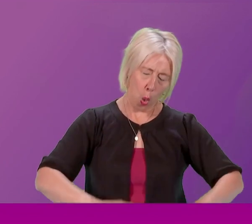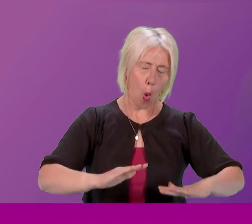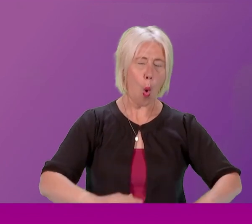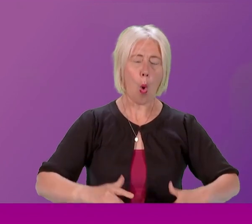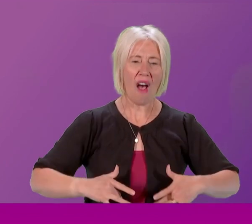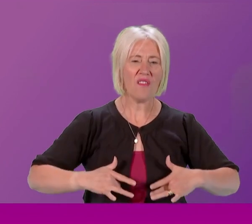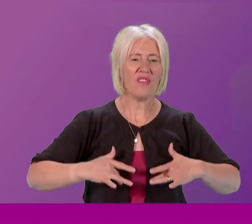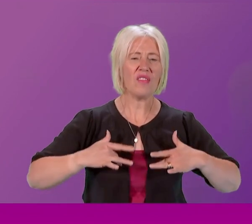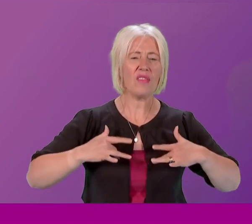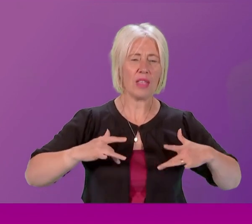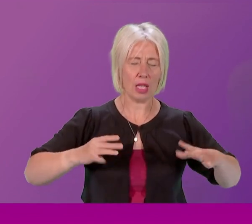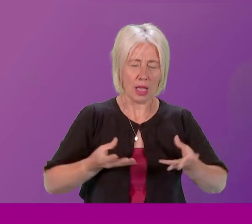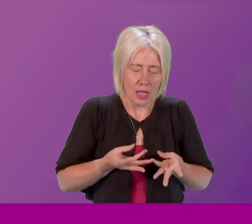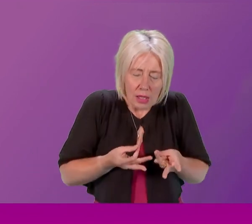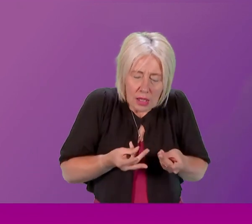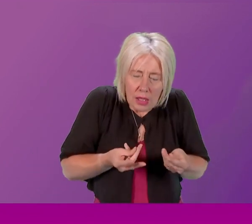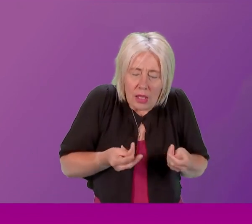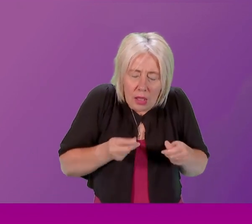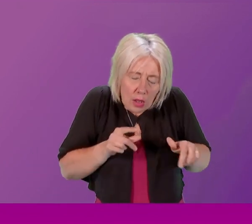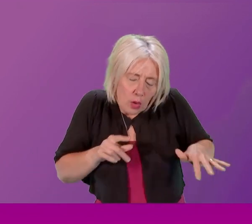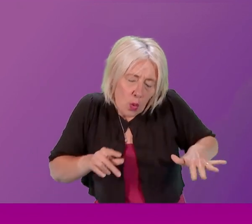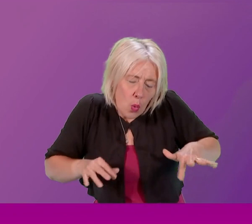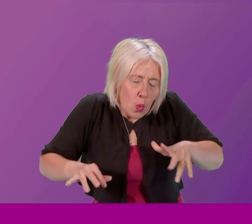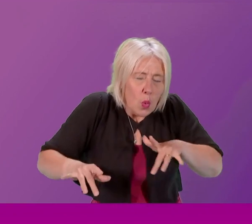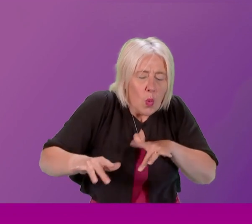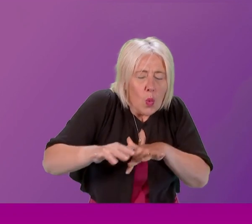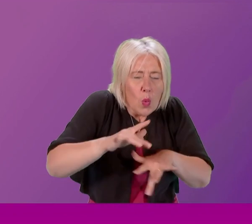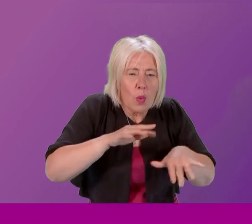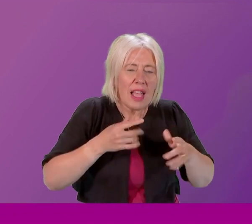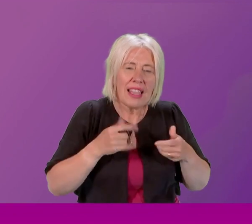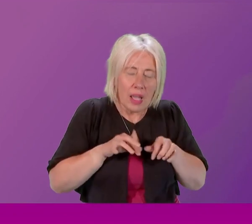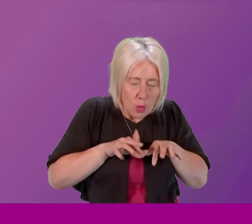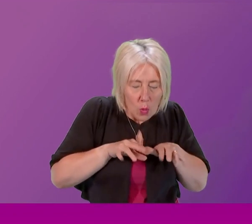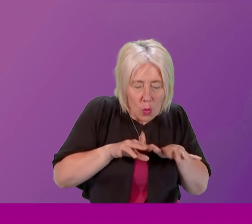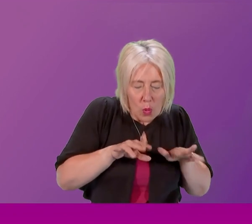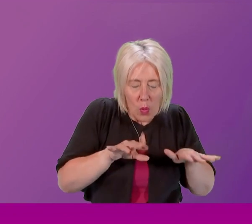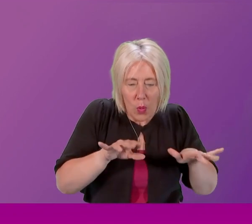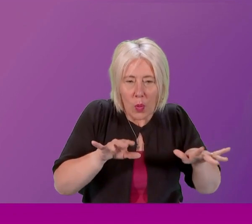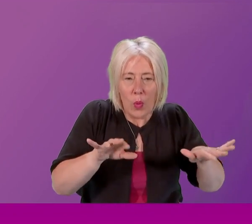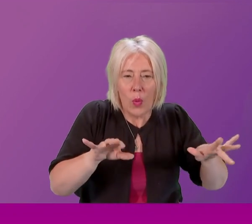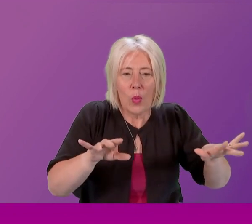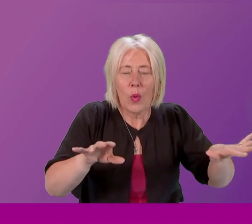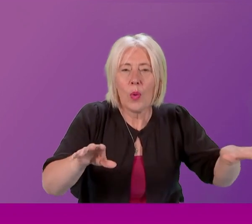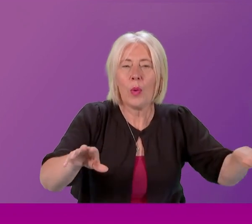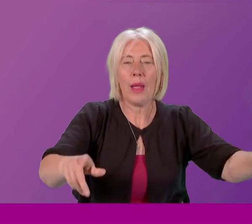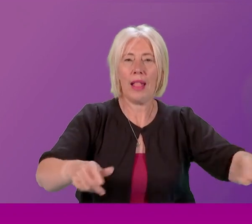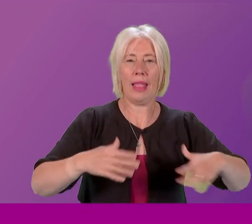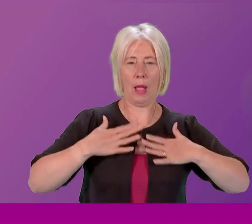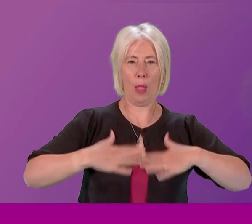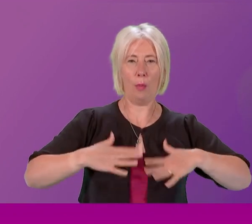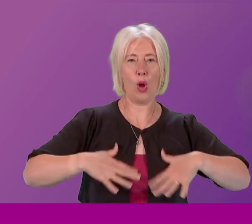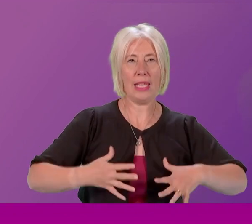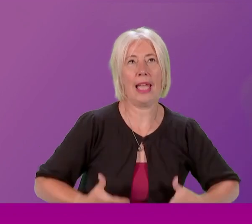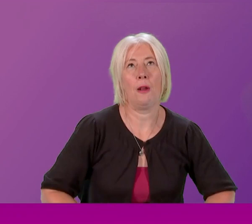I just feel it is something velvety. It's something that spans out like this, where there's a chance for the body to digest